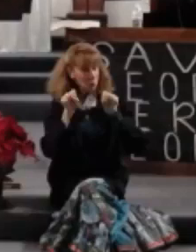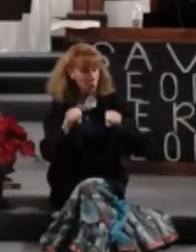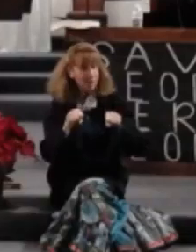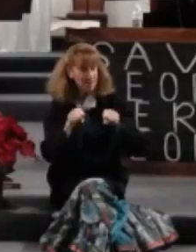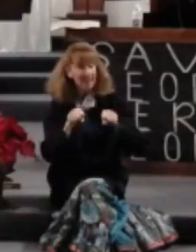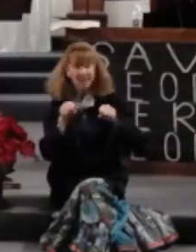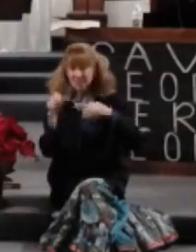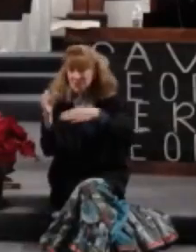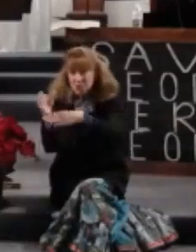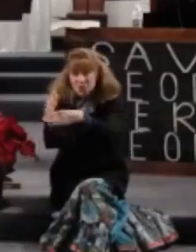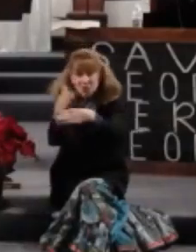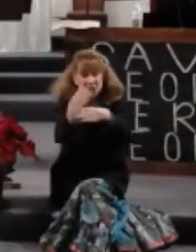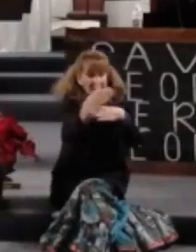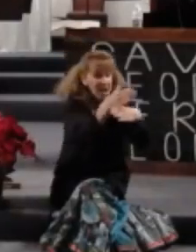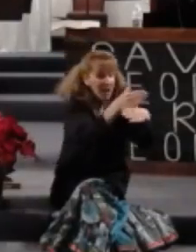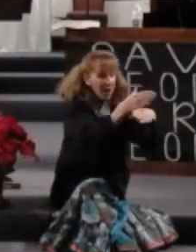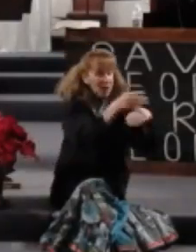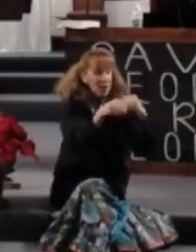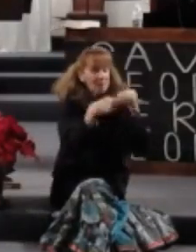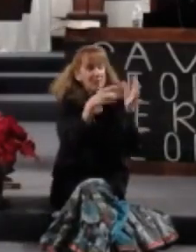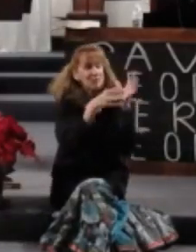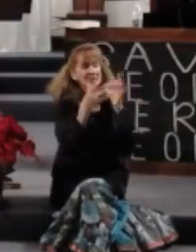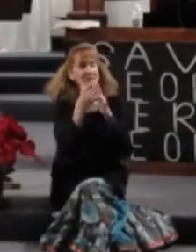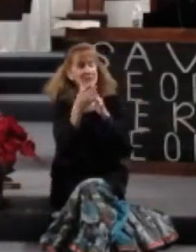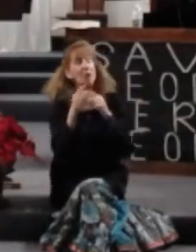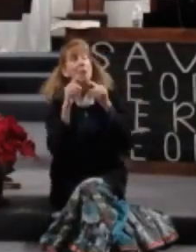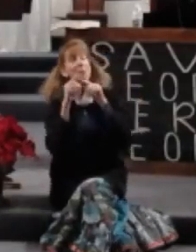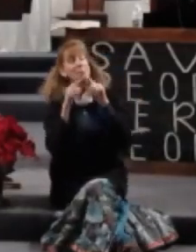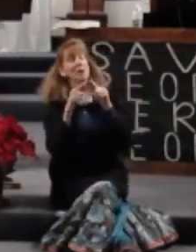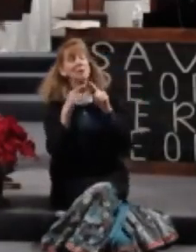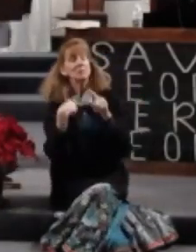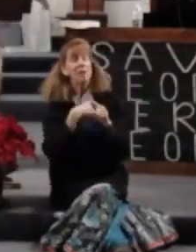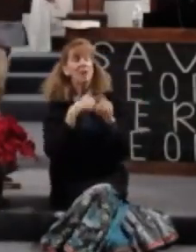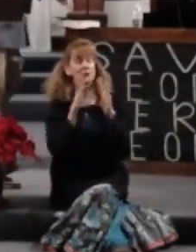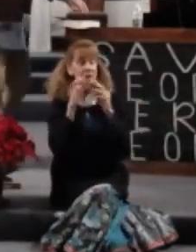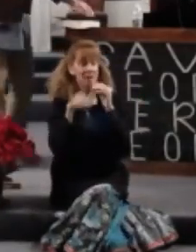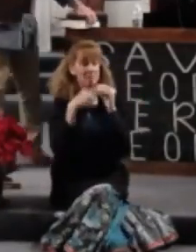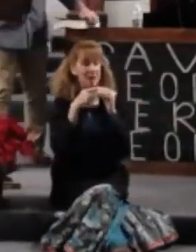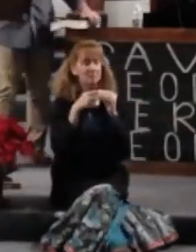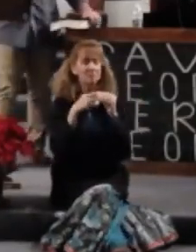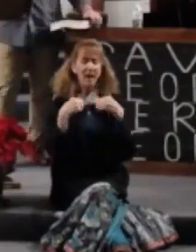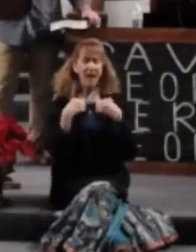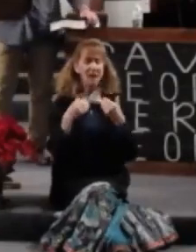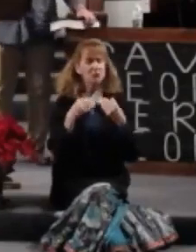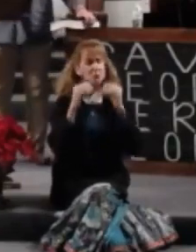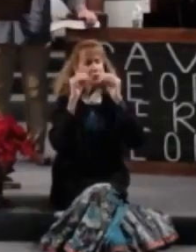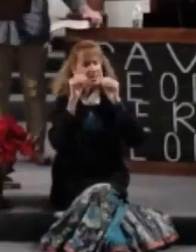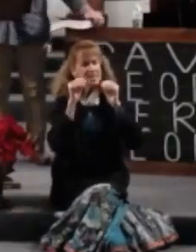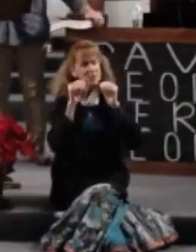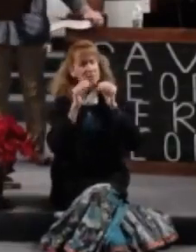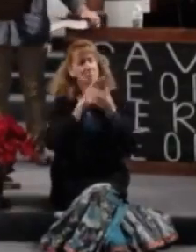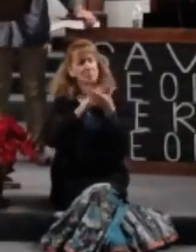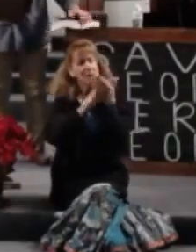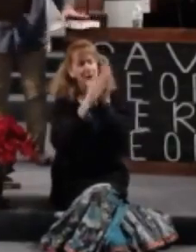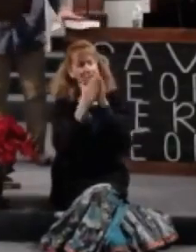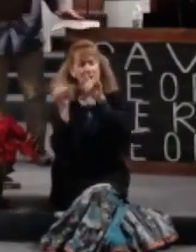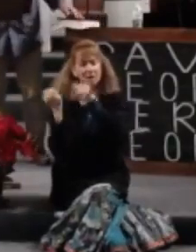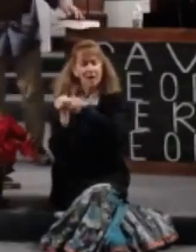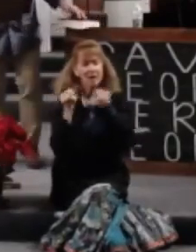and teaching like an adult. So if you have your Bibles, would you find the book of